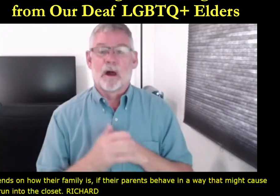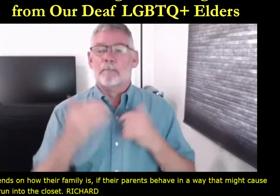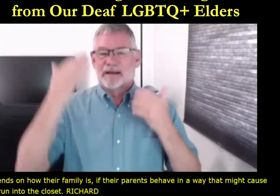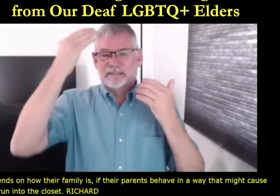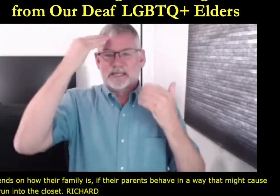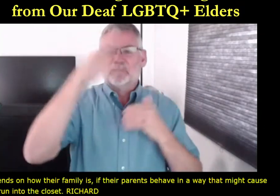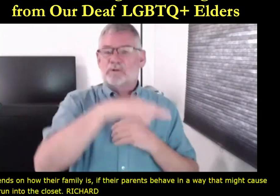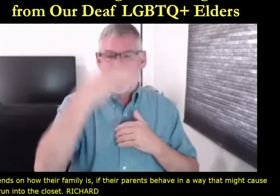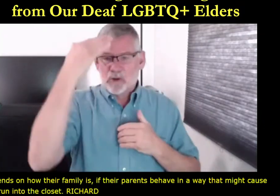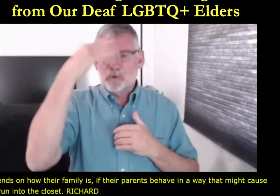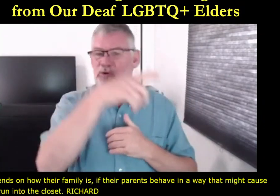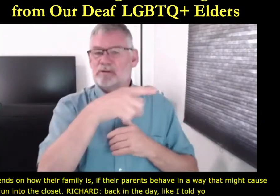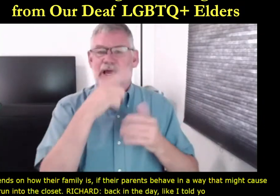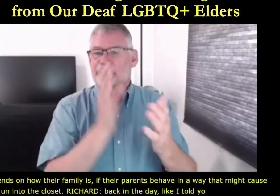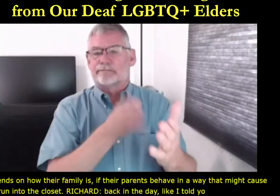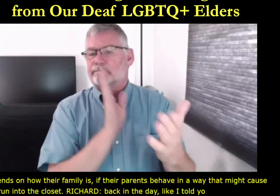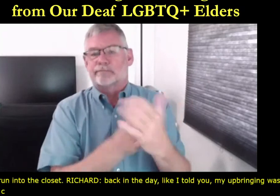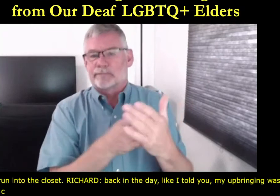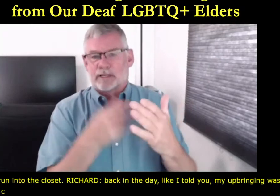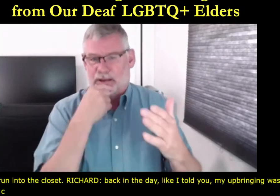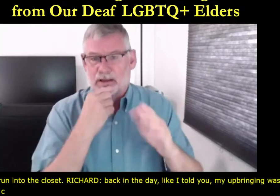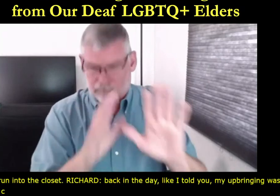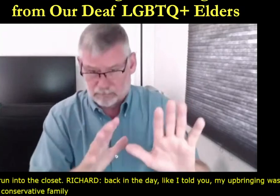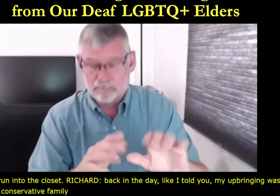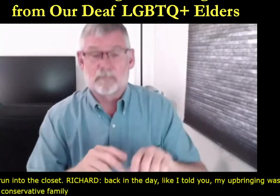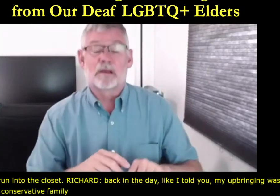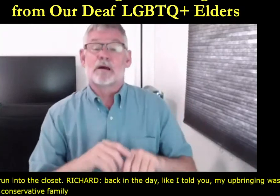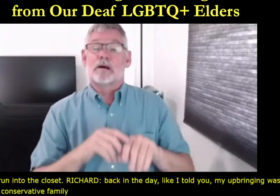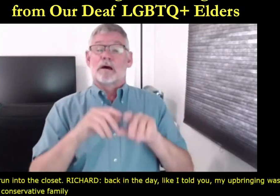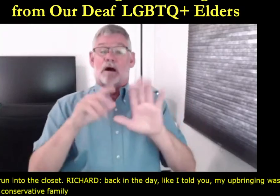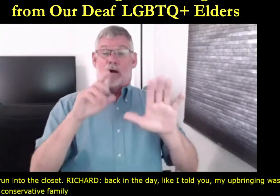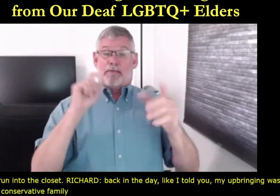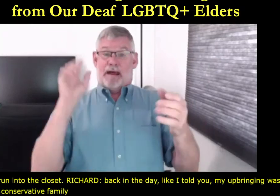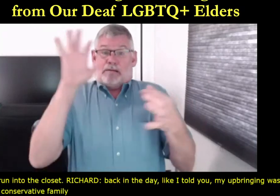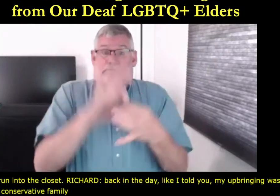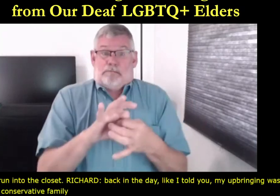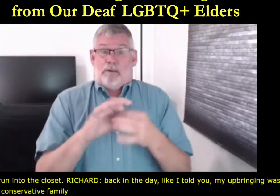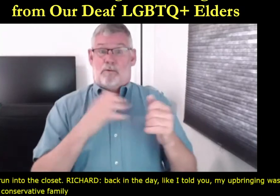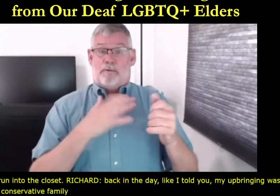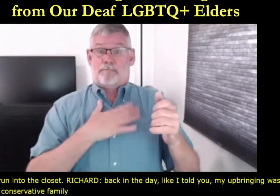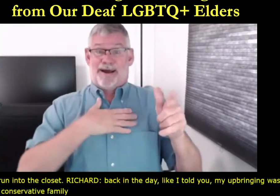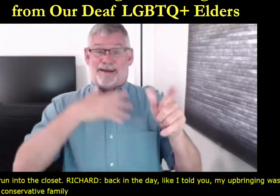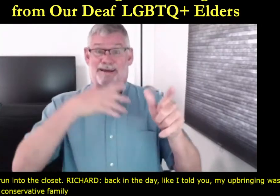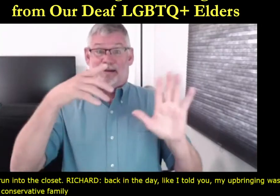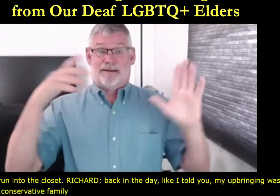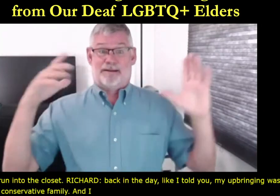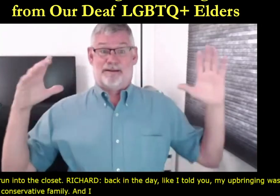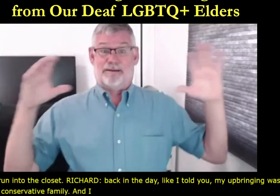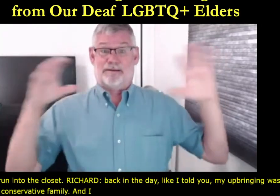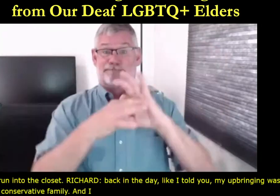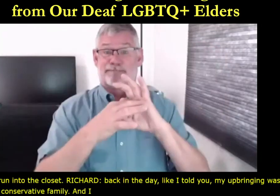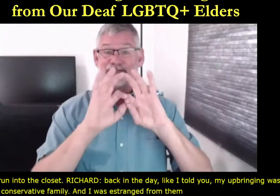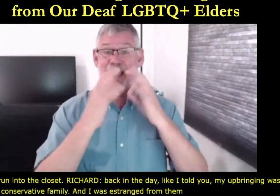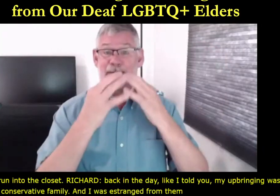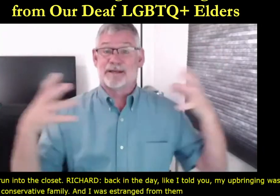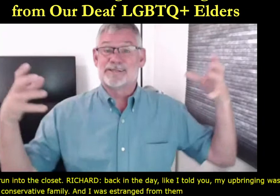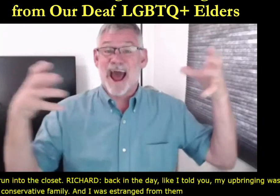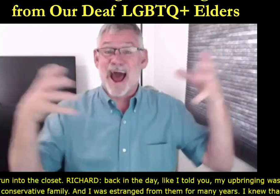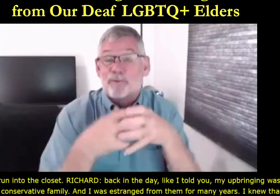estranged from them for many years i knew that they were against the the lifestyle the gay lifestyle so when